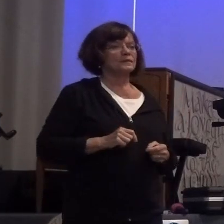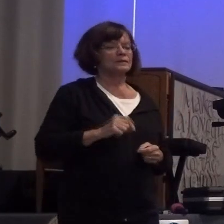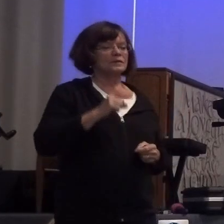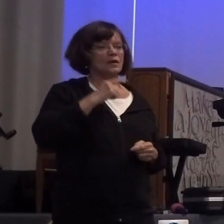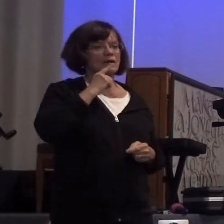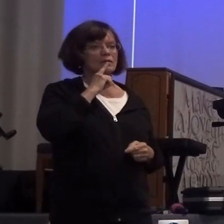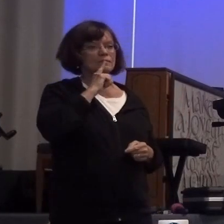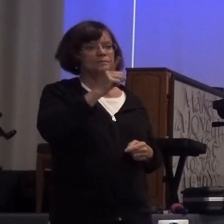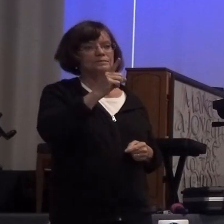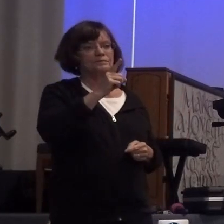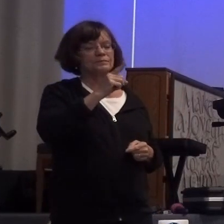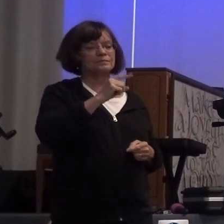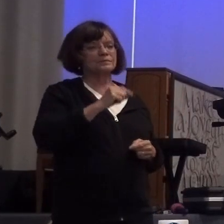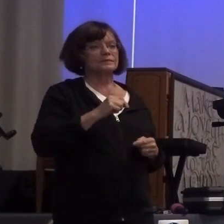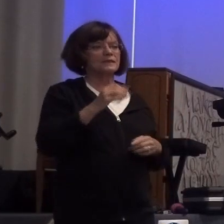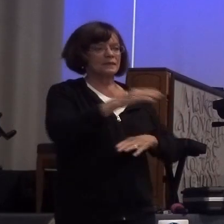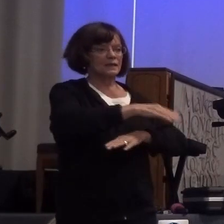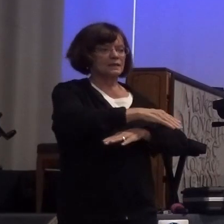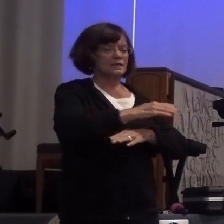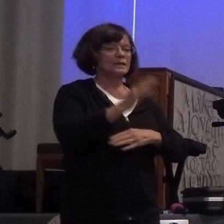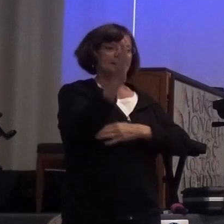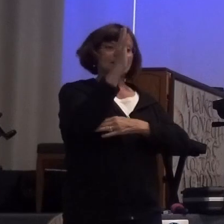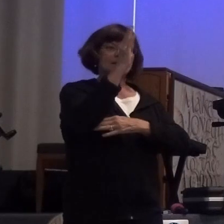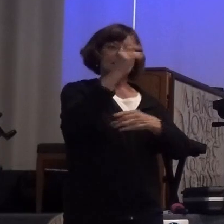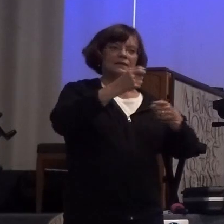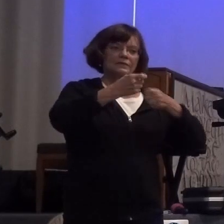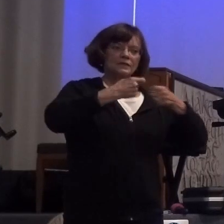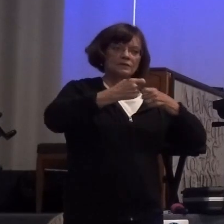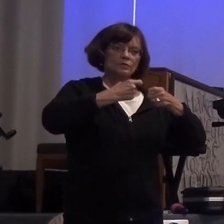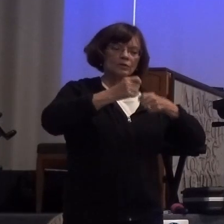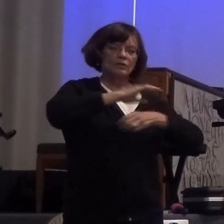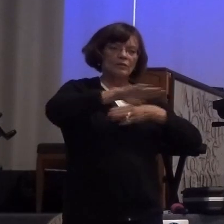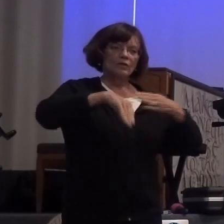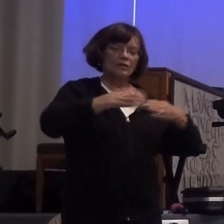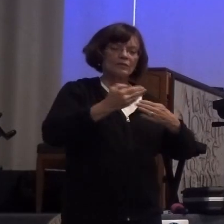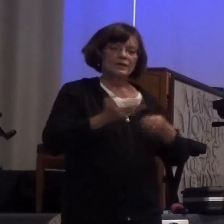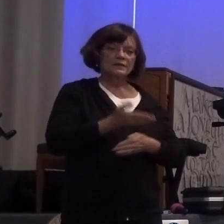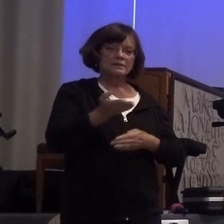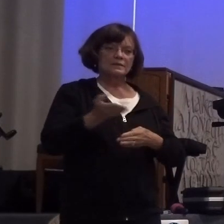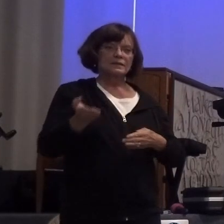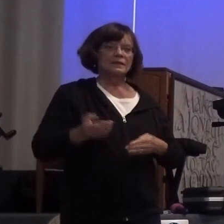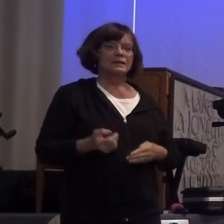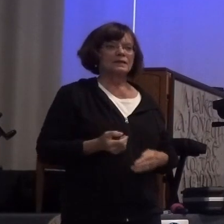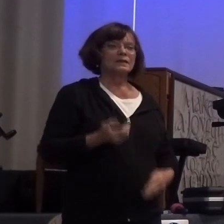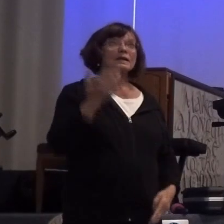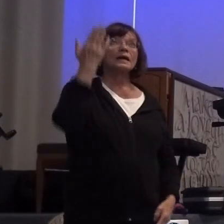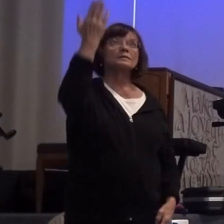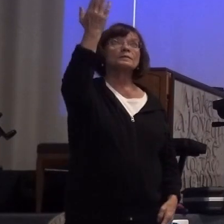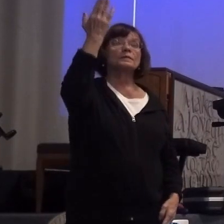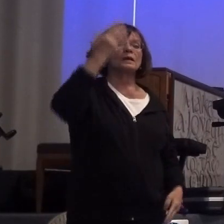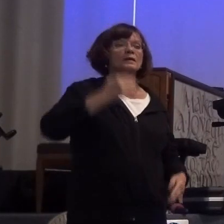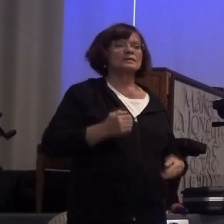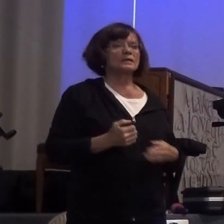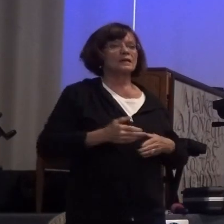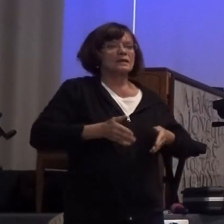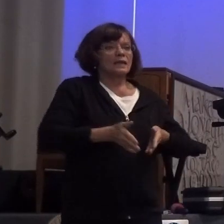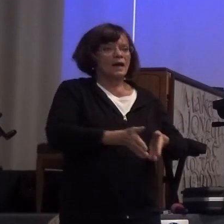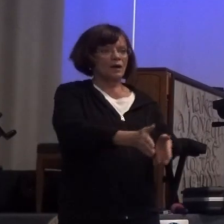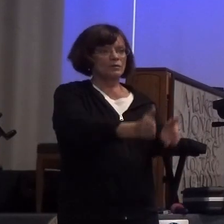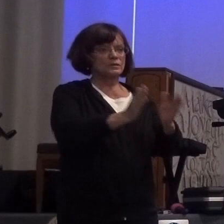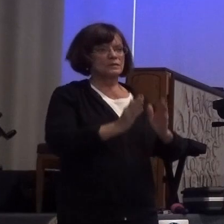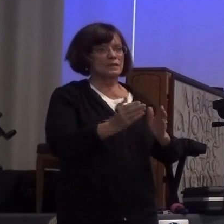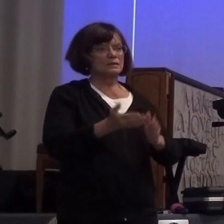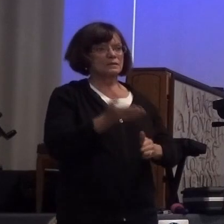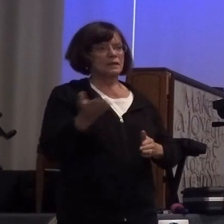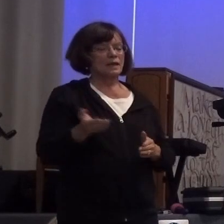tonight, because God is in control of all things, and He passively allows things to happen,